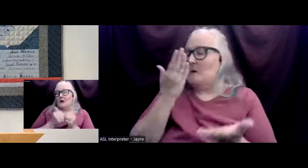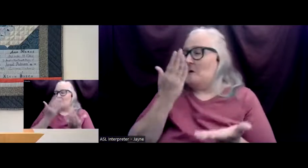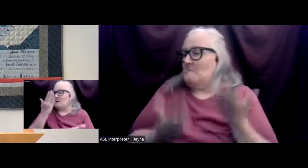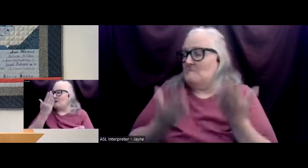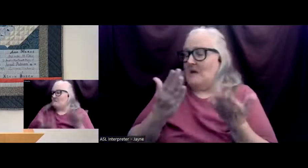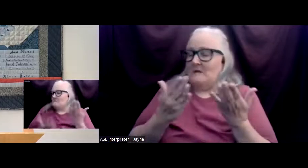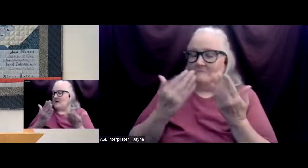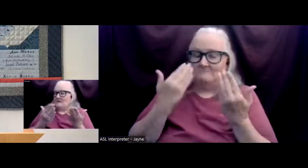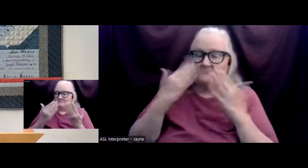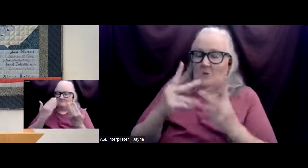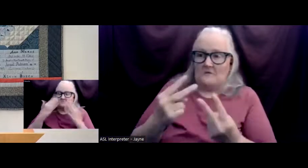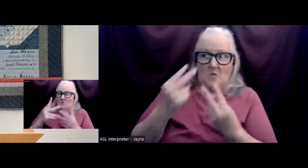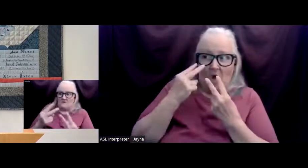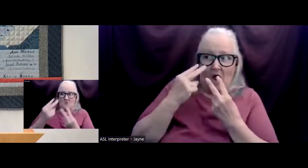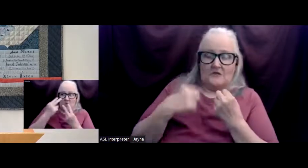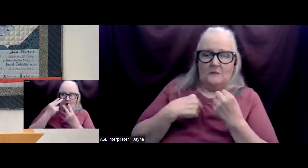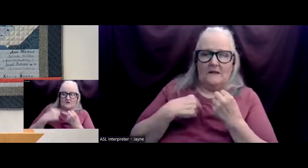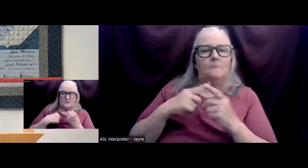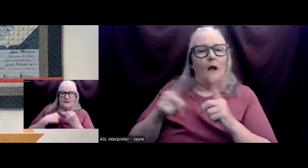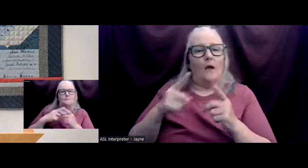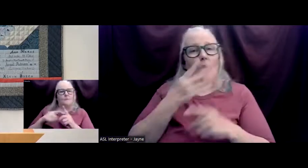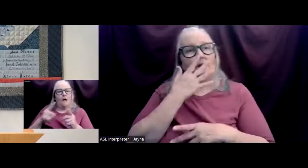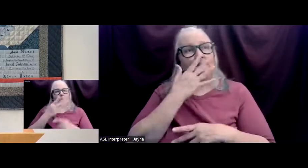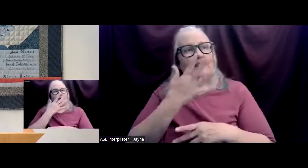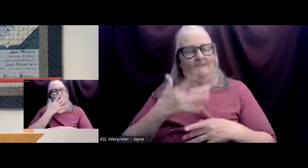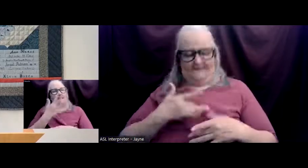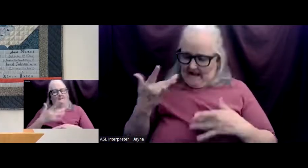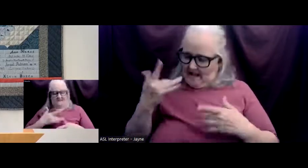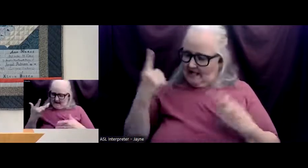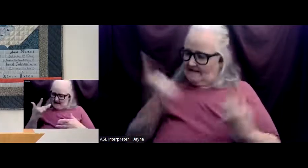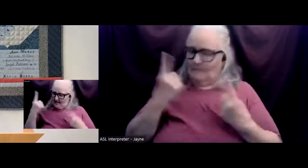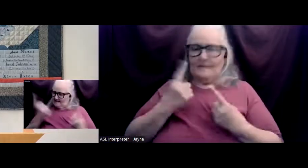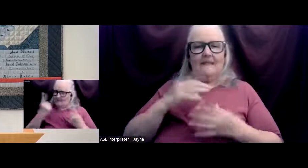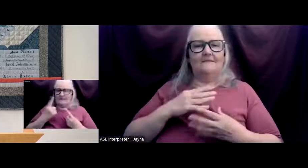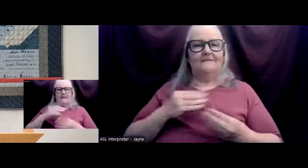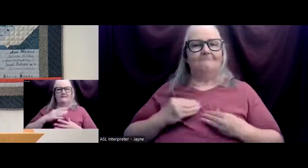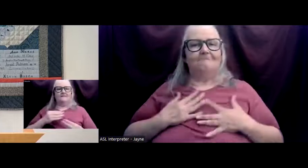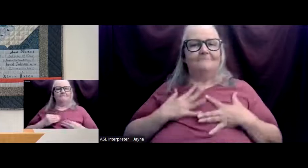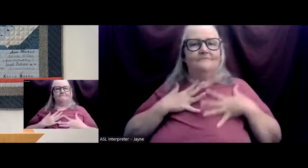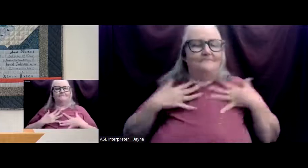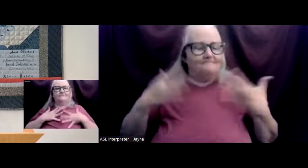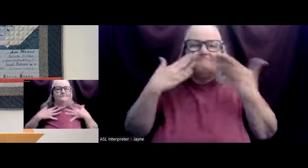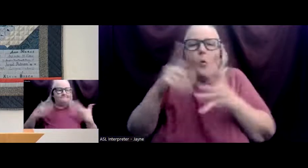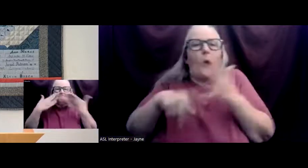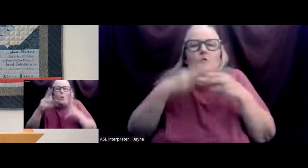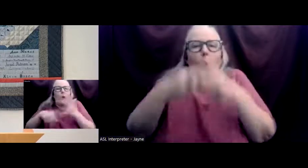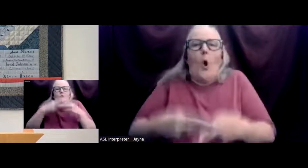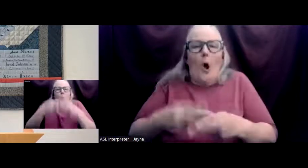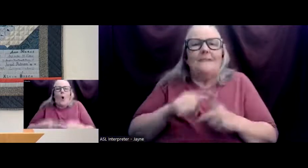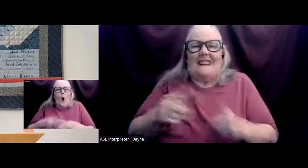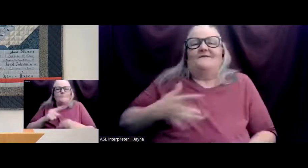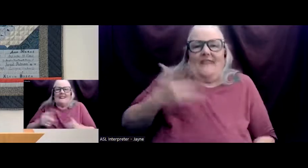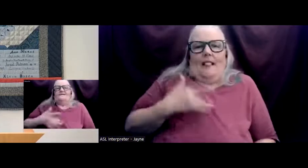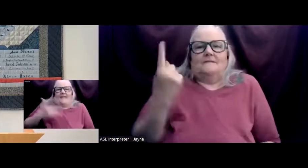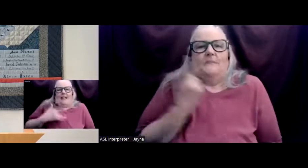watching, but I still feel something. The Spirit moves me even if I don't have a name for it.